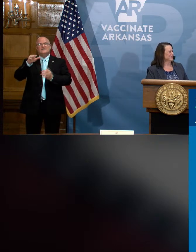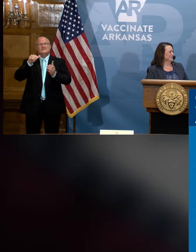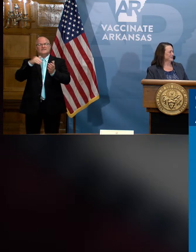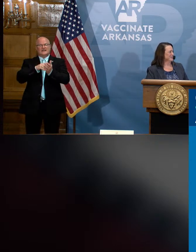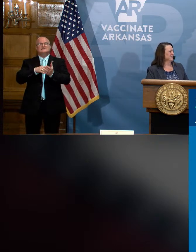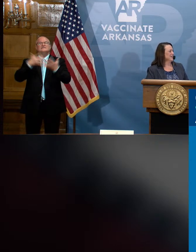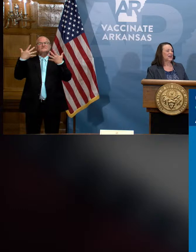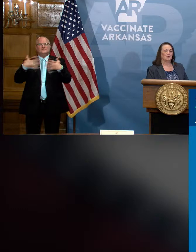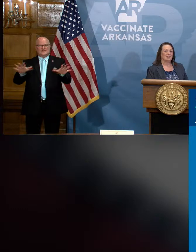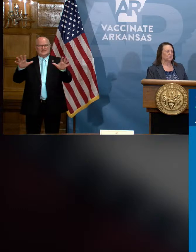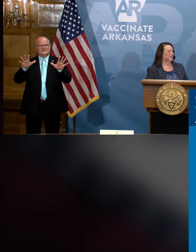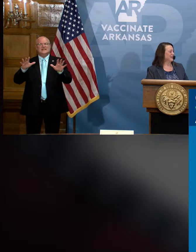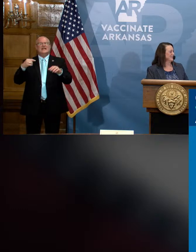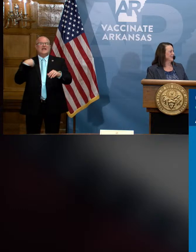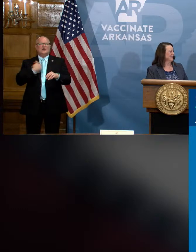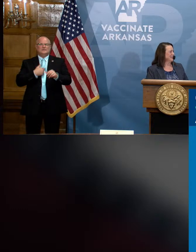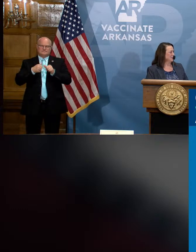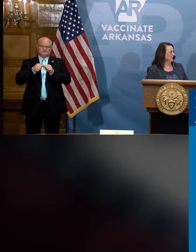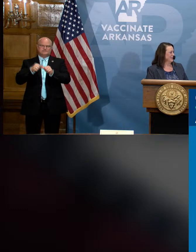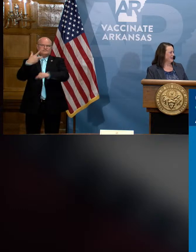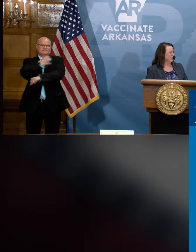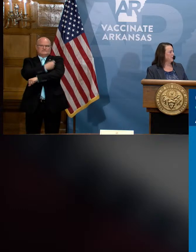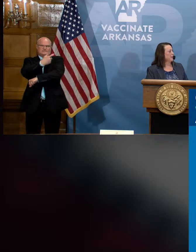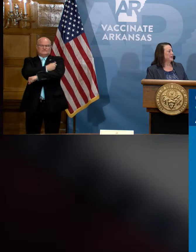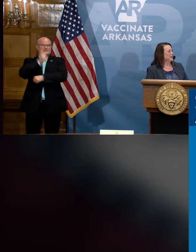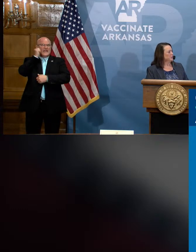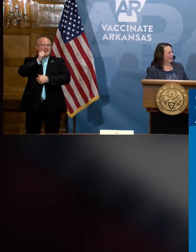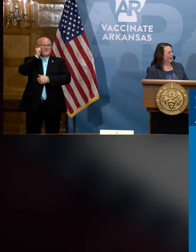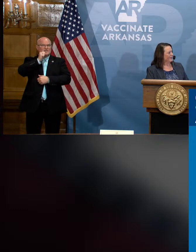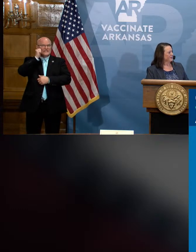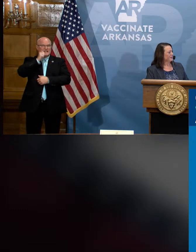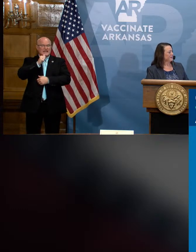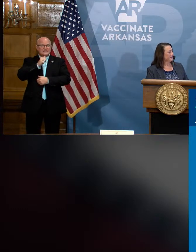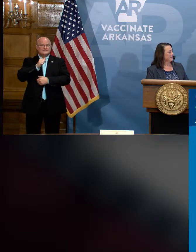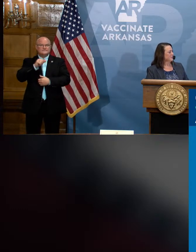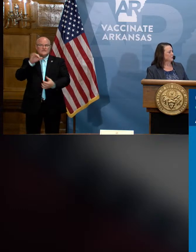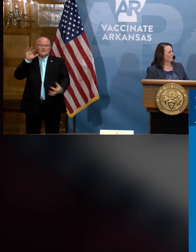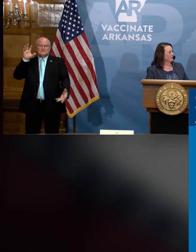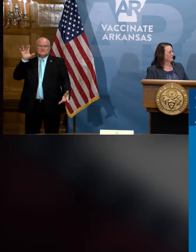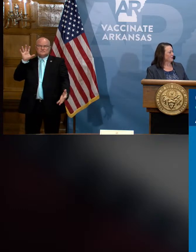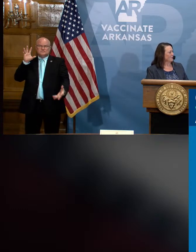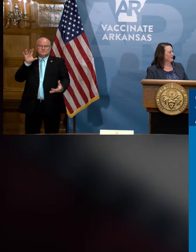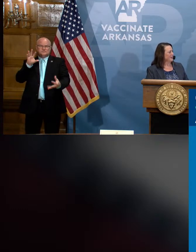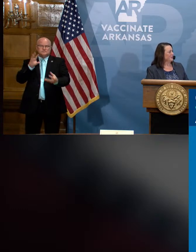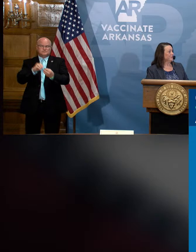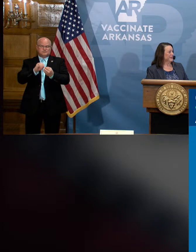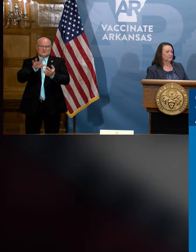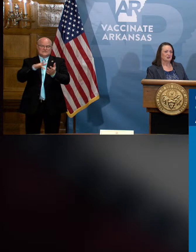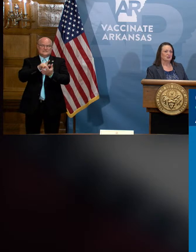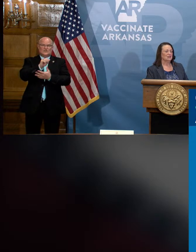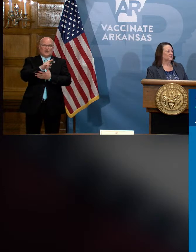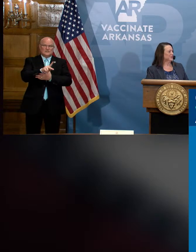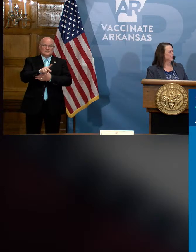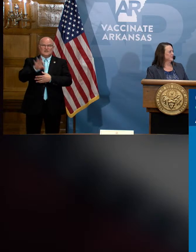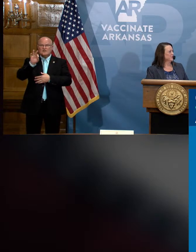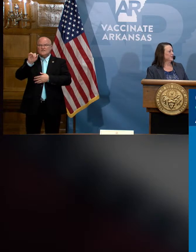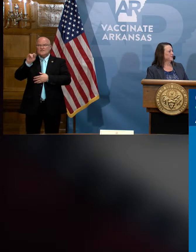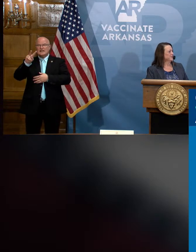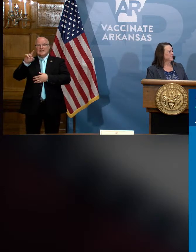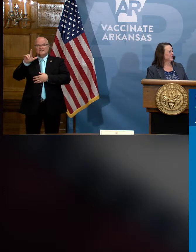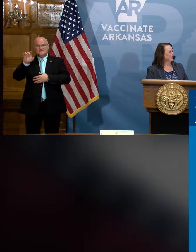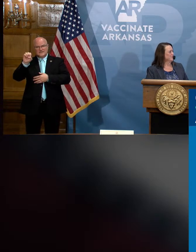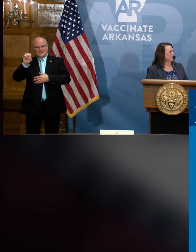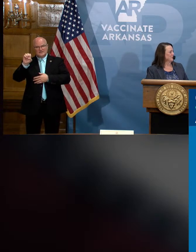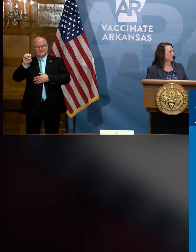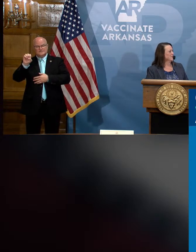completed the series, and we keep vaccinating each day. If you add Central Arkansas and Fayetteville, Veterans